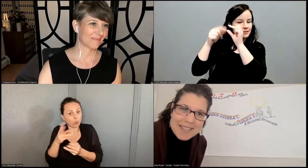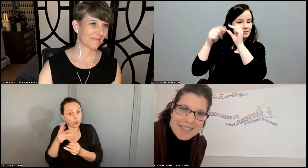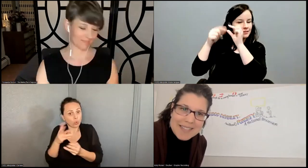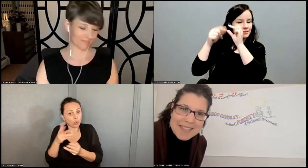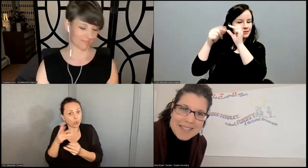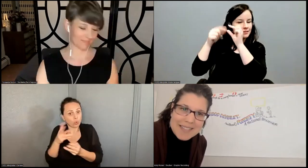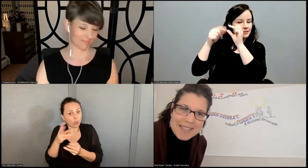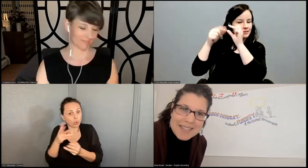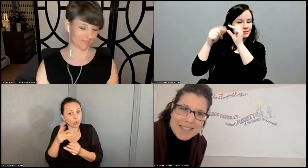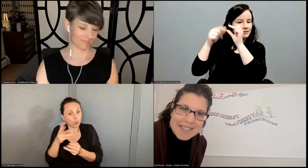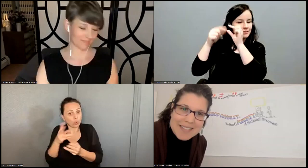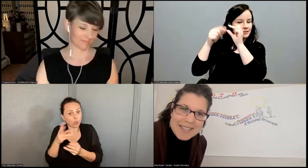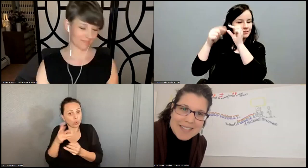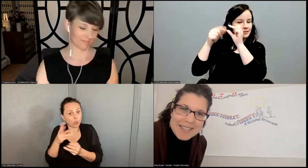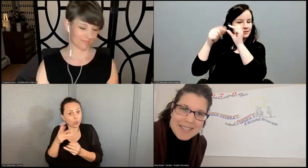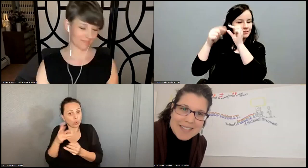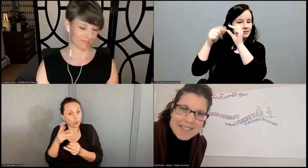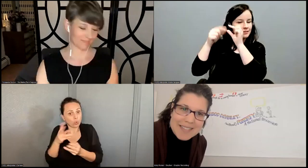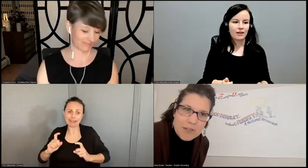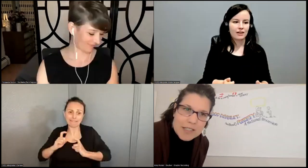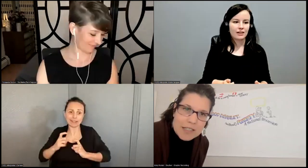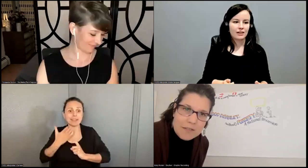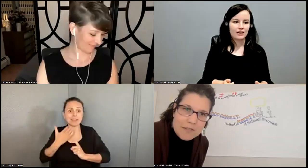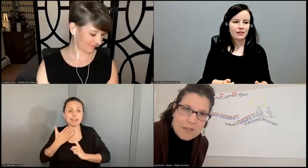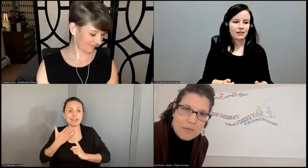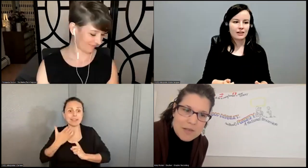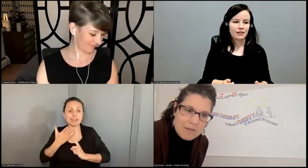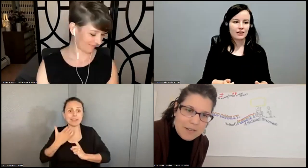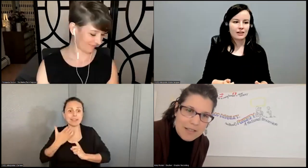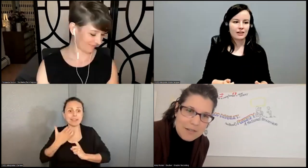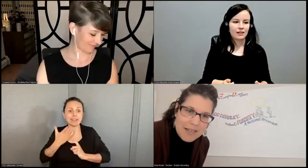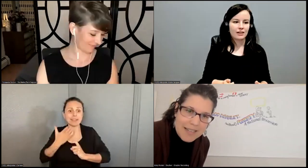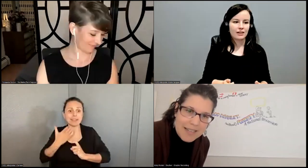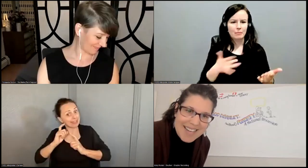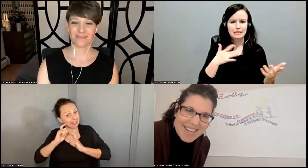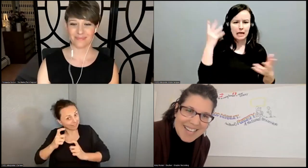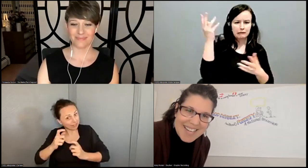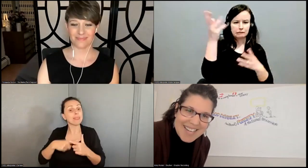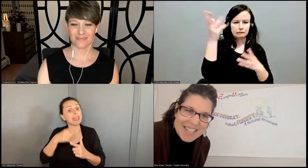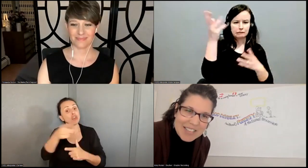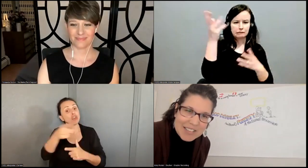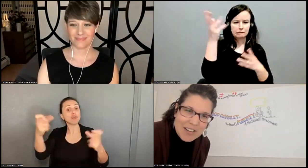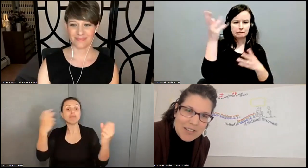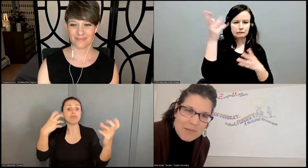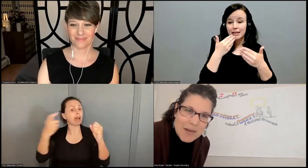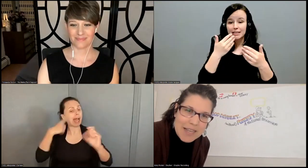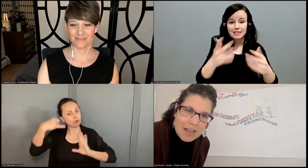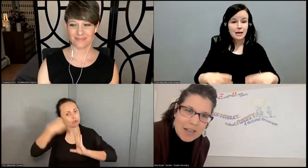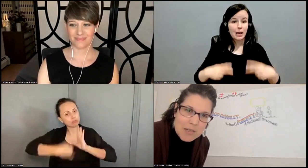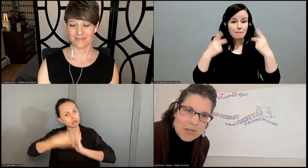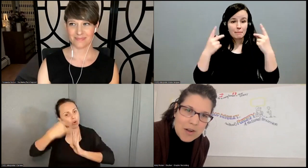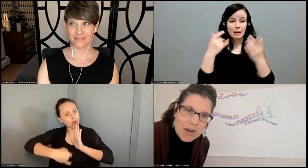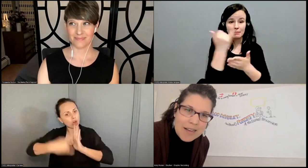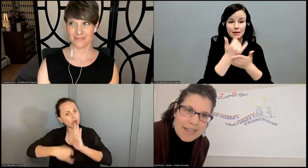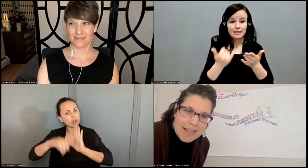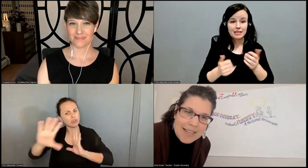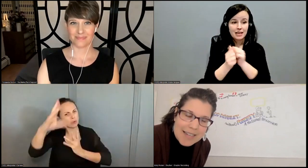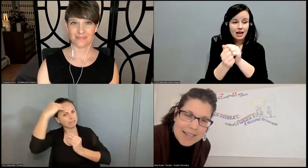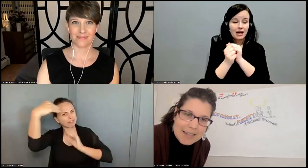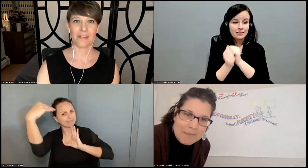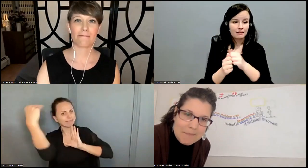dysregulated lately. I take that as the gift that it is. So thank you for the gift of being with you. And along the way, I'll be